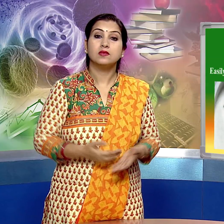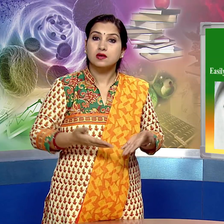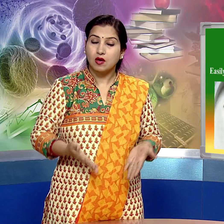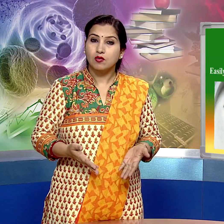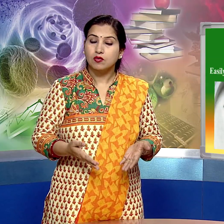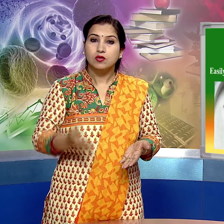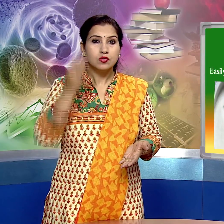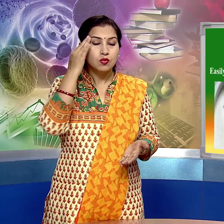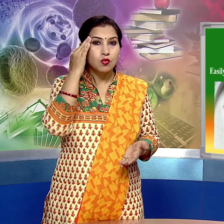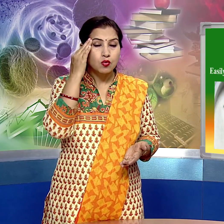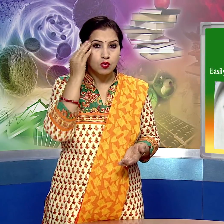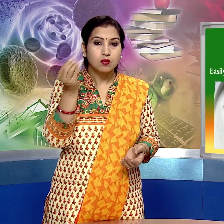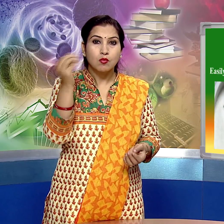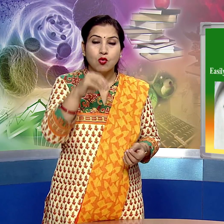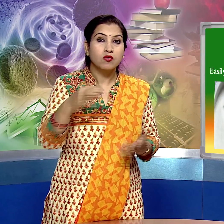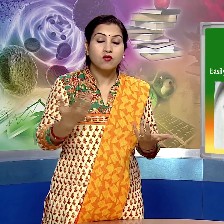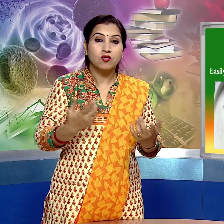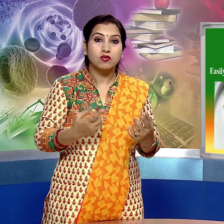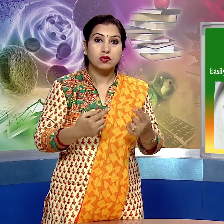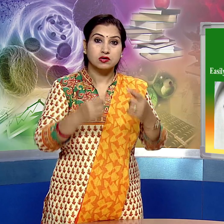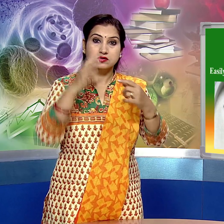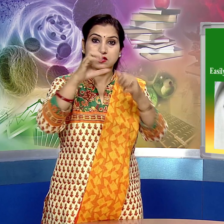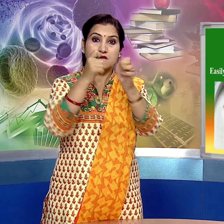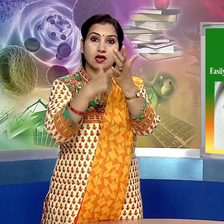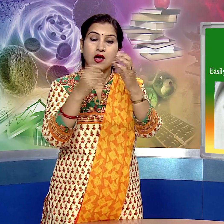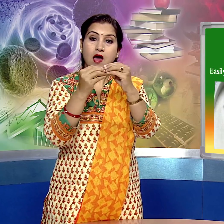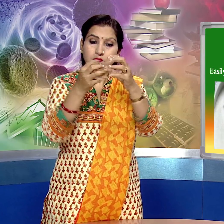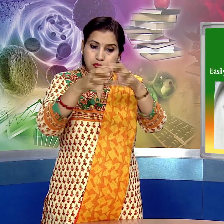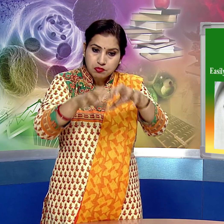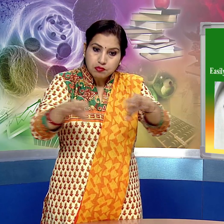Now we will know little about types of carbohydrates.